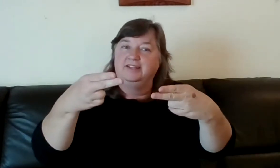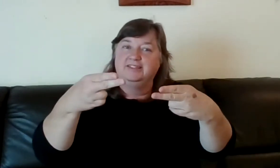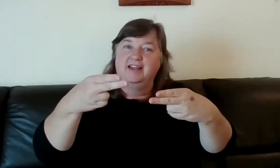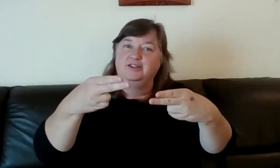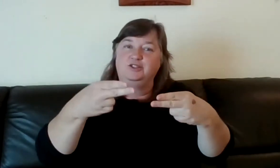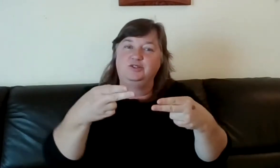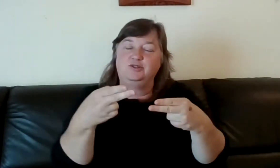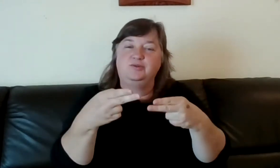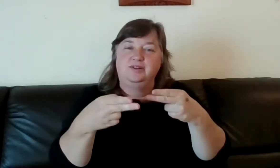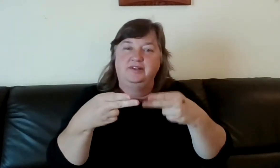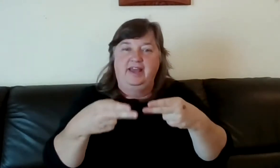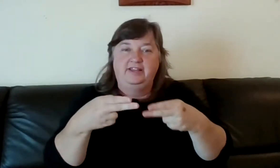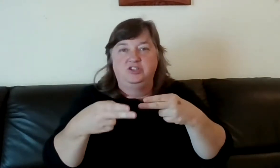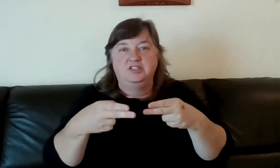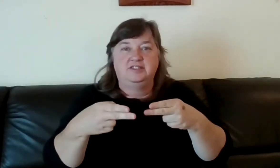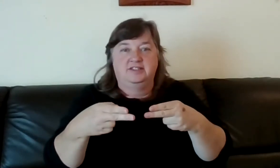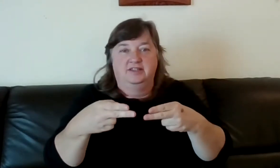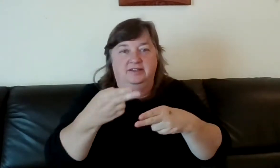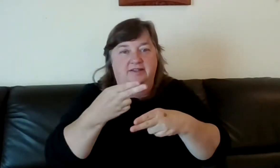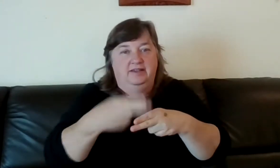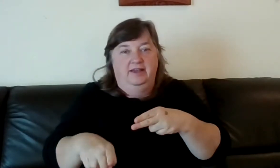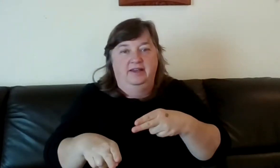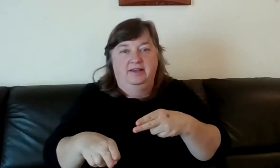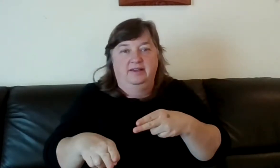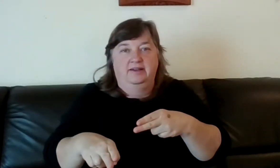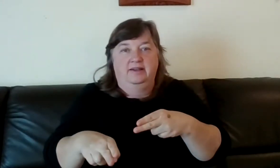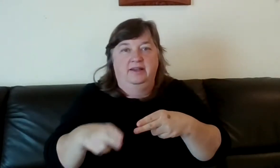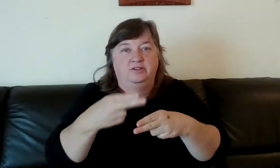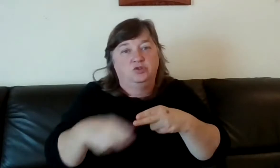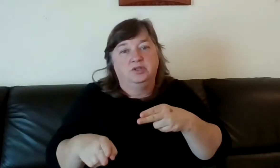is again your two H's. And short,